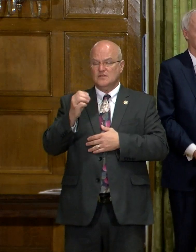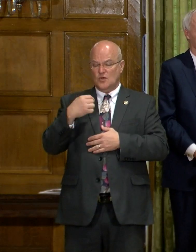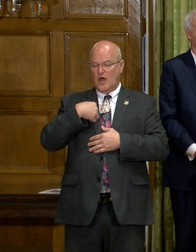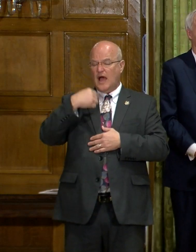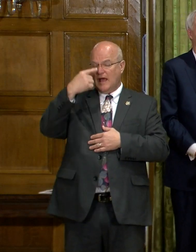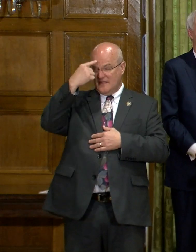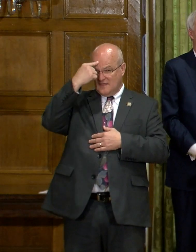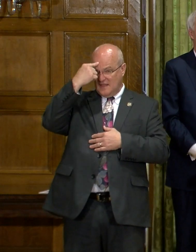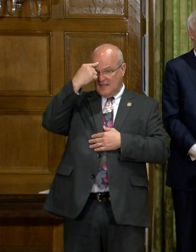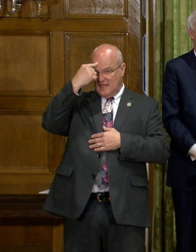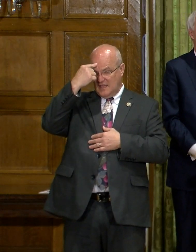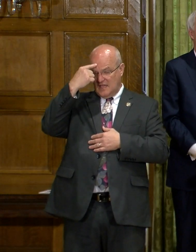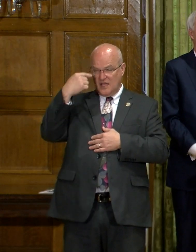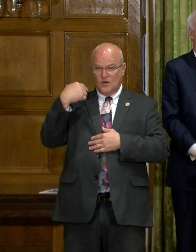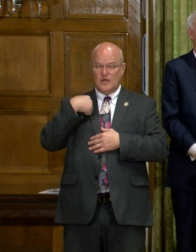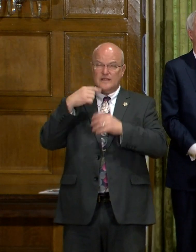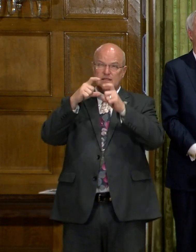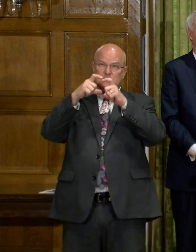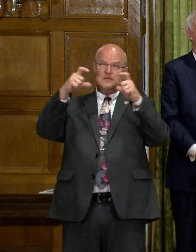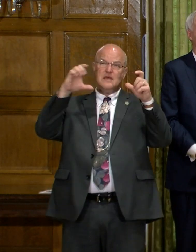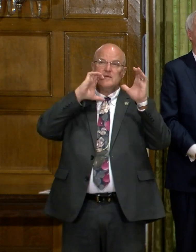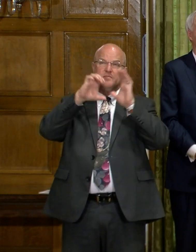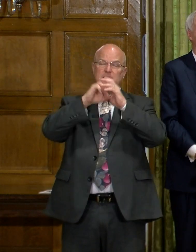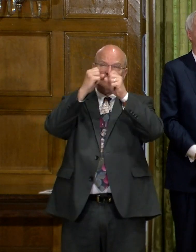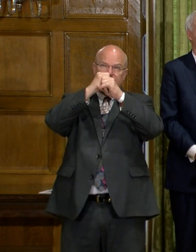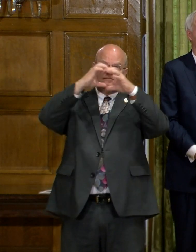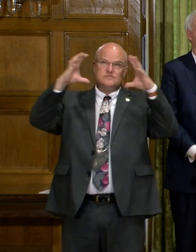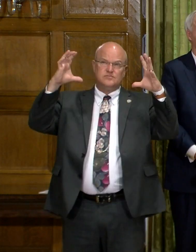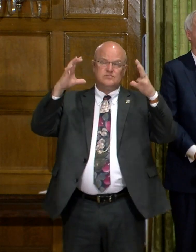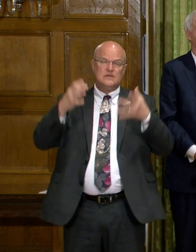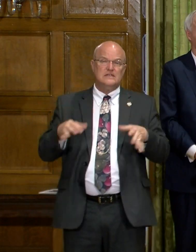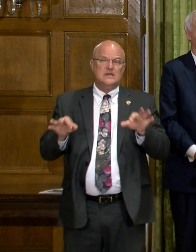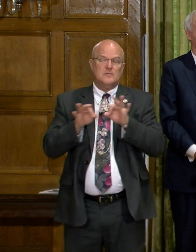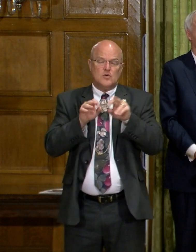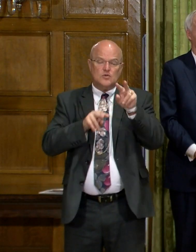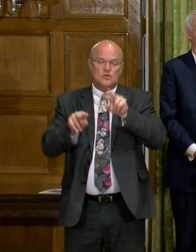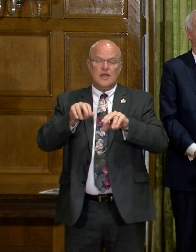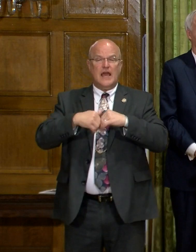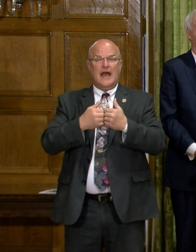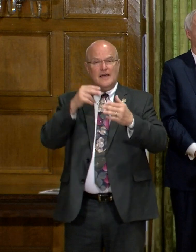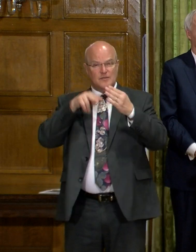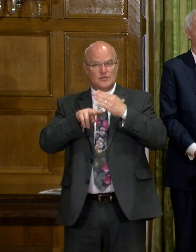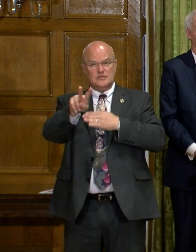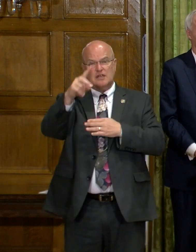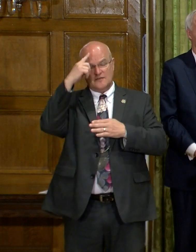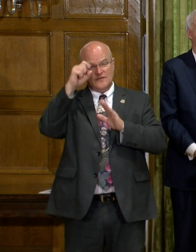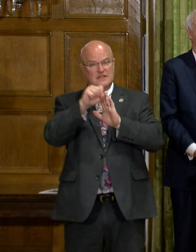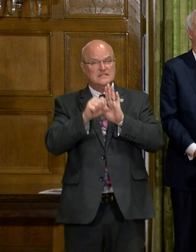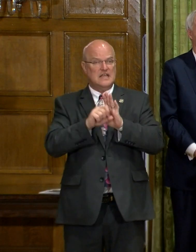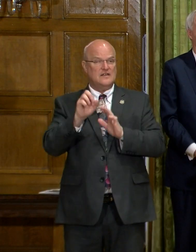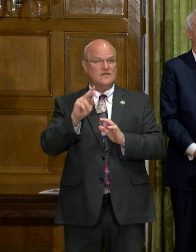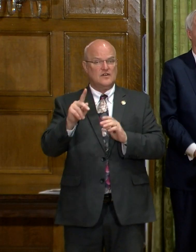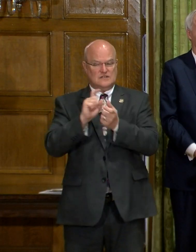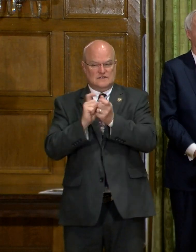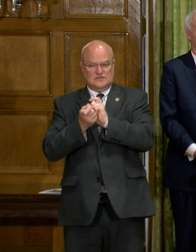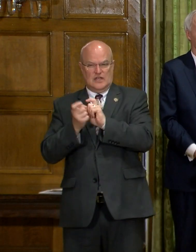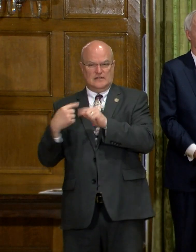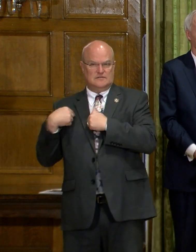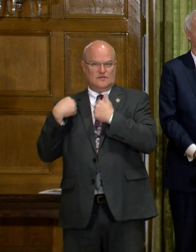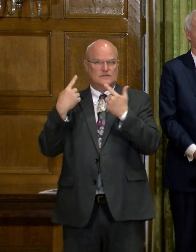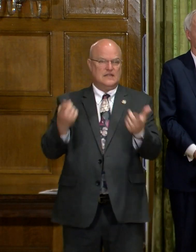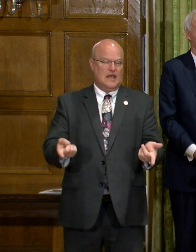I think as we take the big picture into perspective, it's important to look at how the projections for the state of Arkansas have changed over